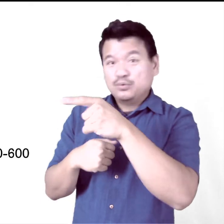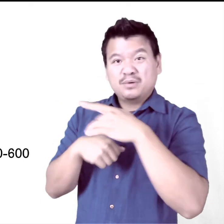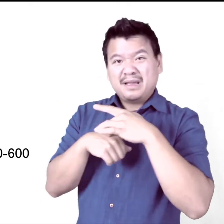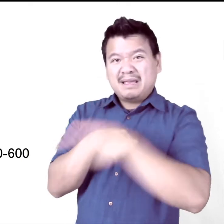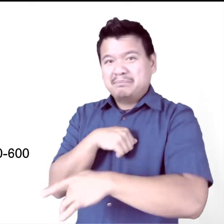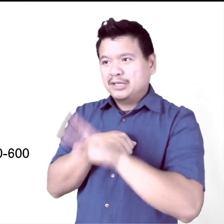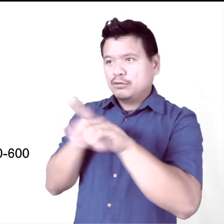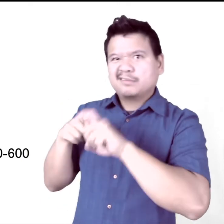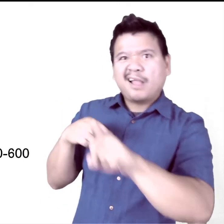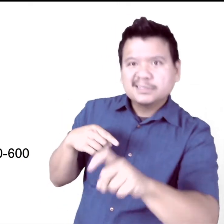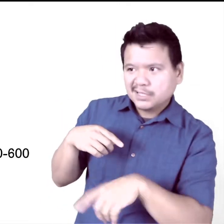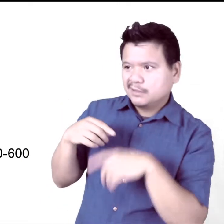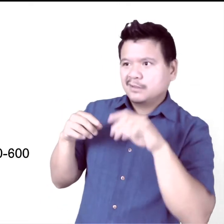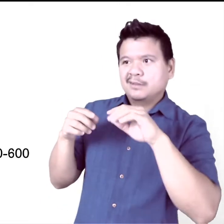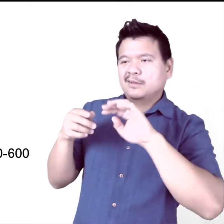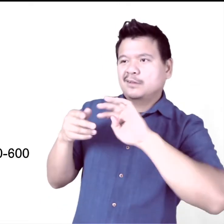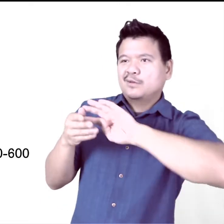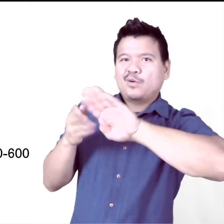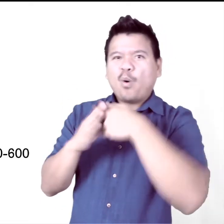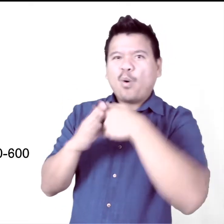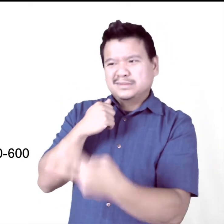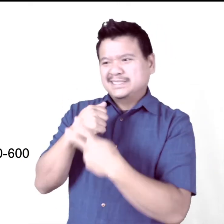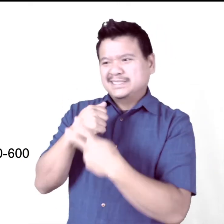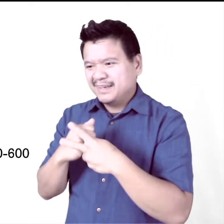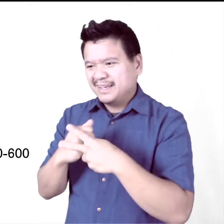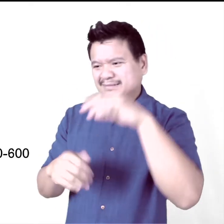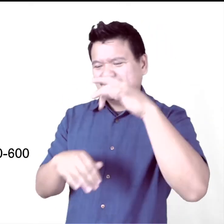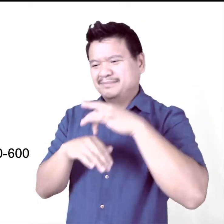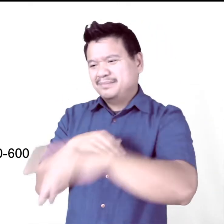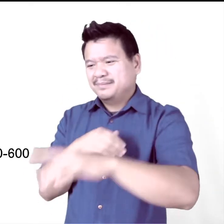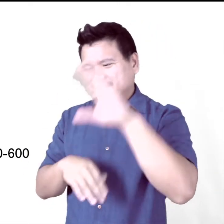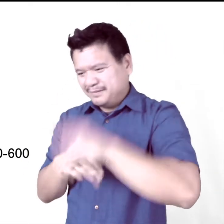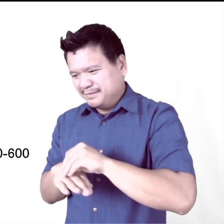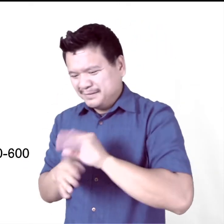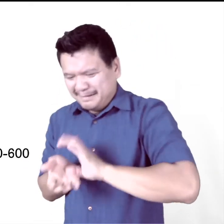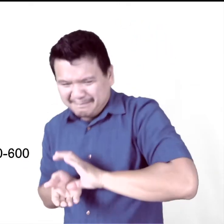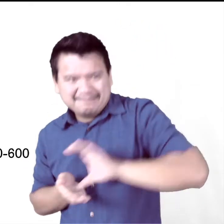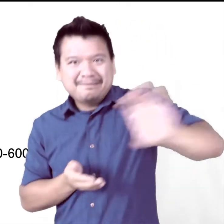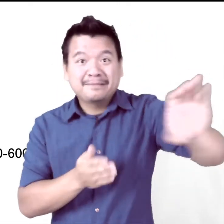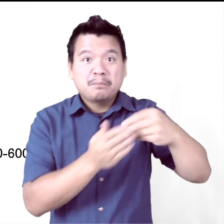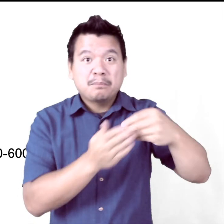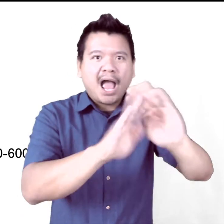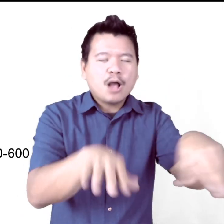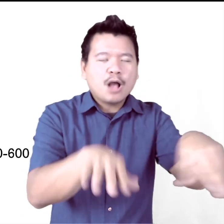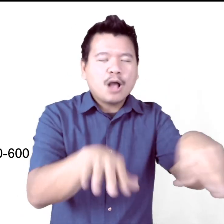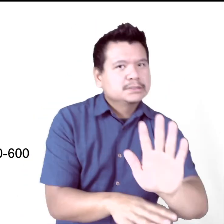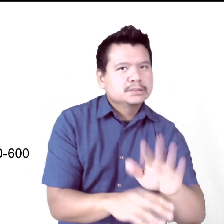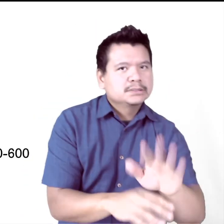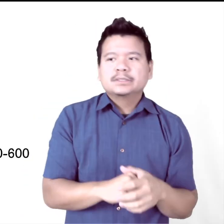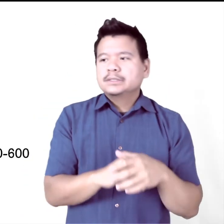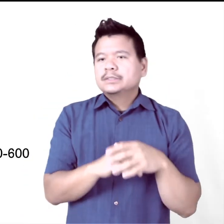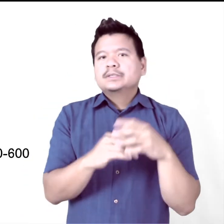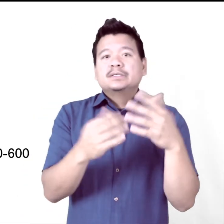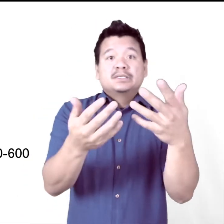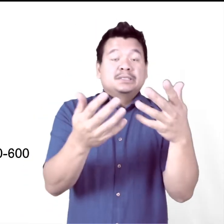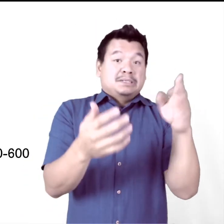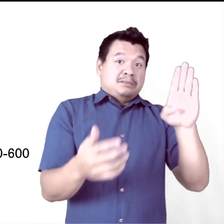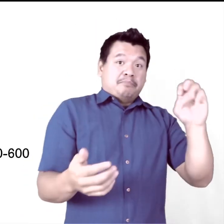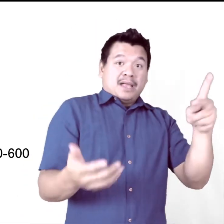closet, your piggy bank, just to buy a house. They want you especially in these